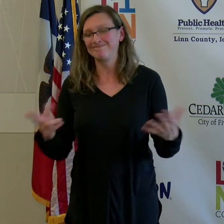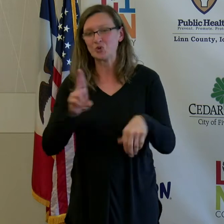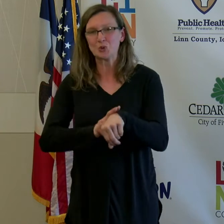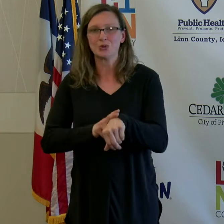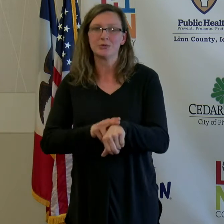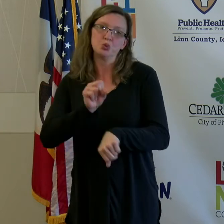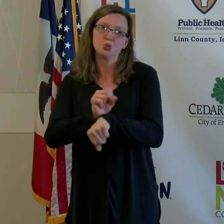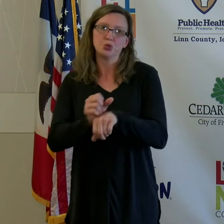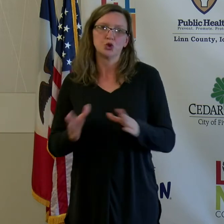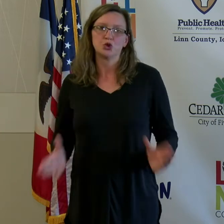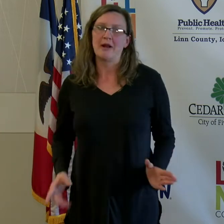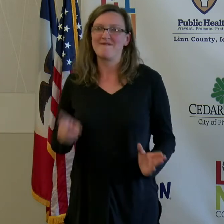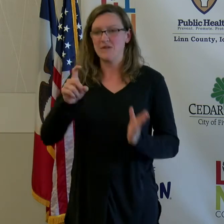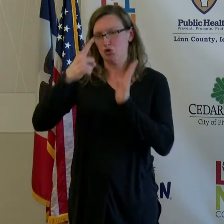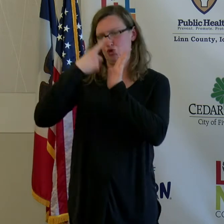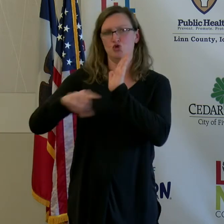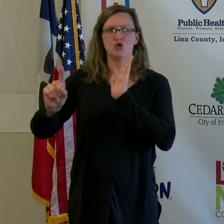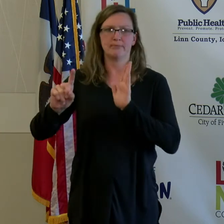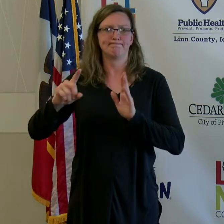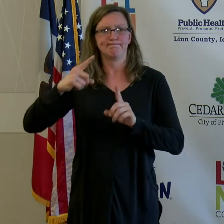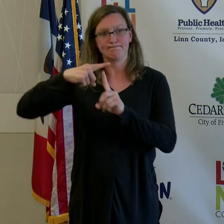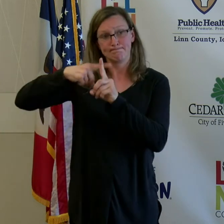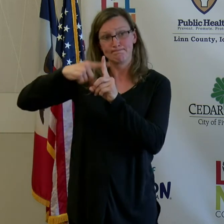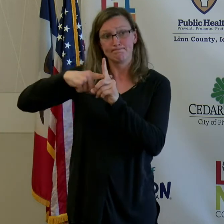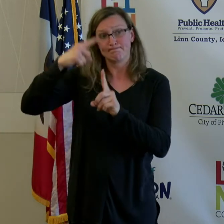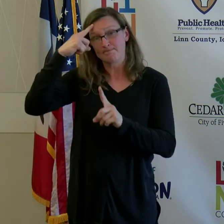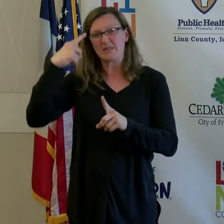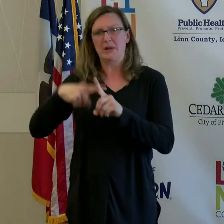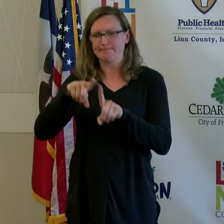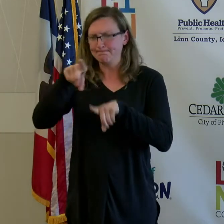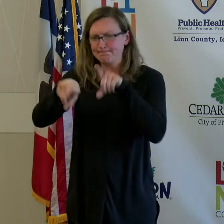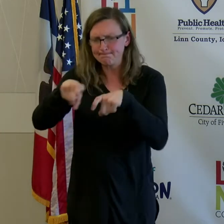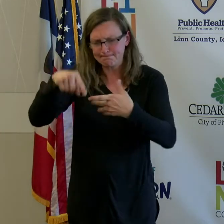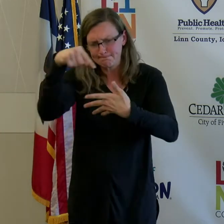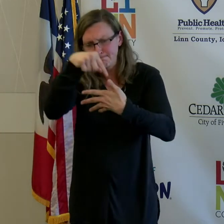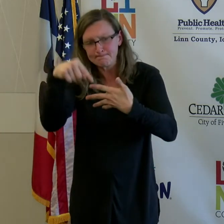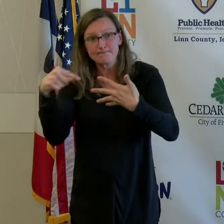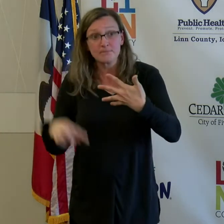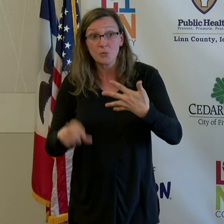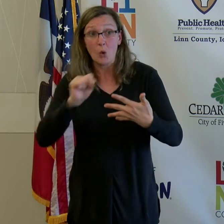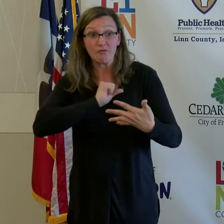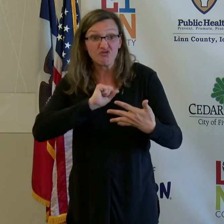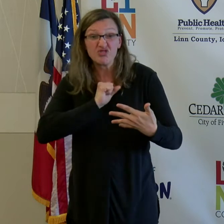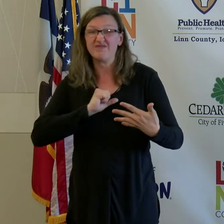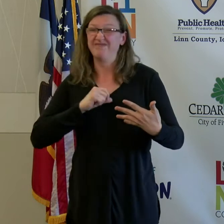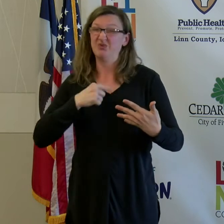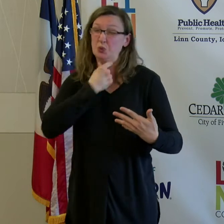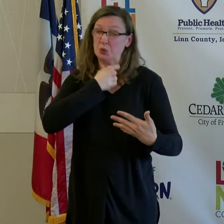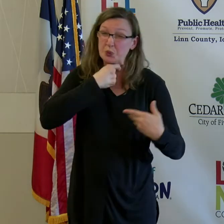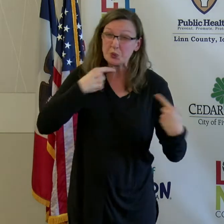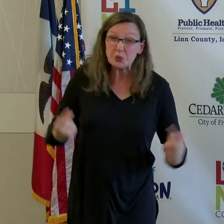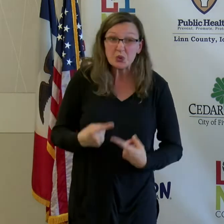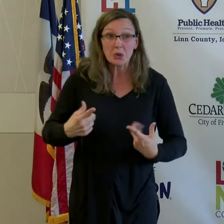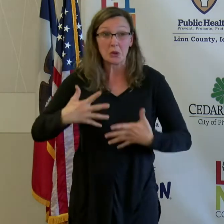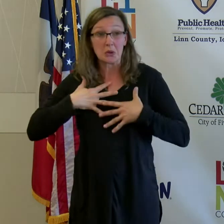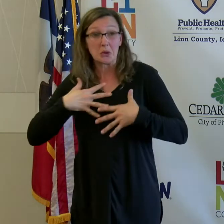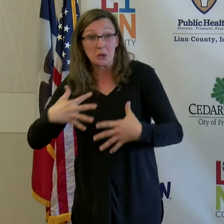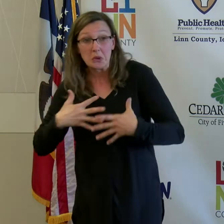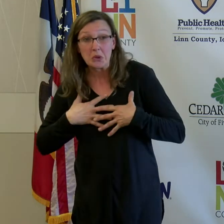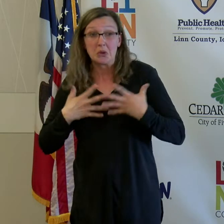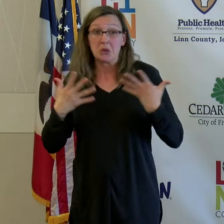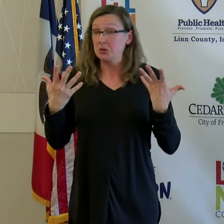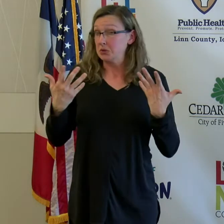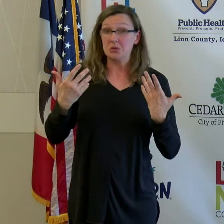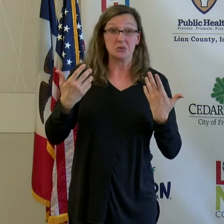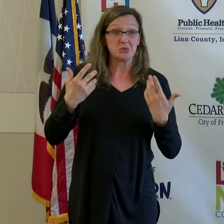and assessing for cough, sore throat, difficulty breathing, or any other respiratory